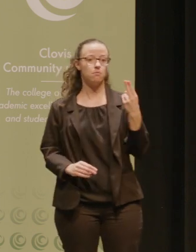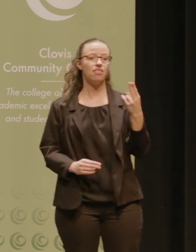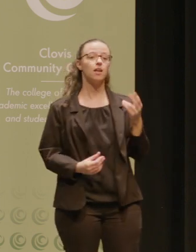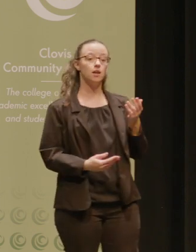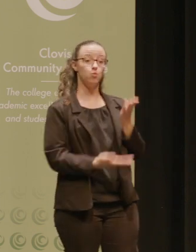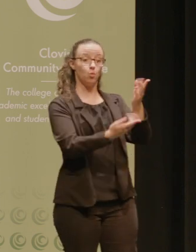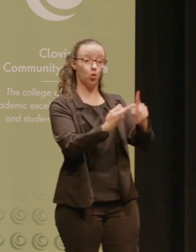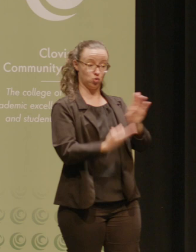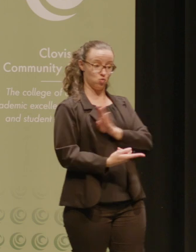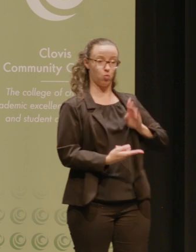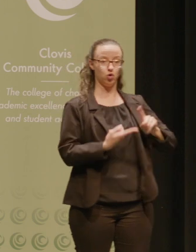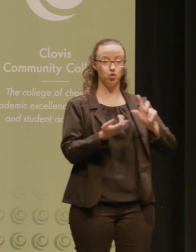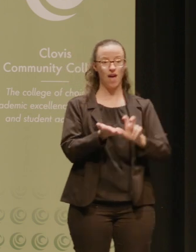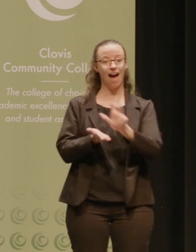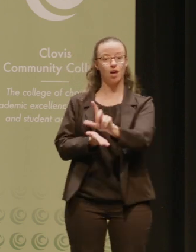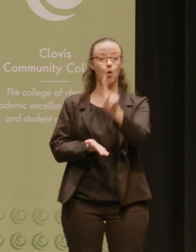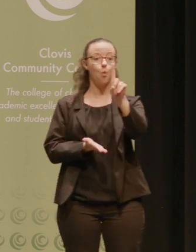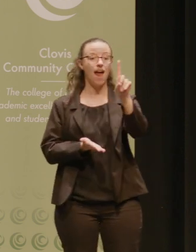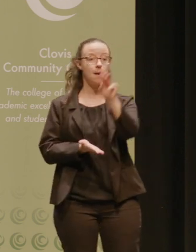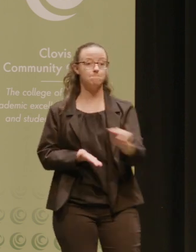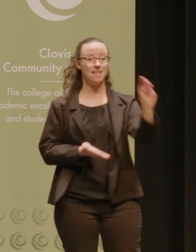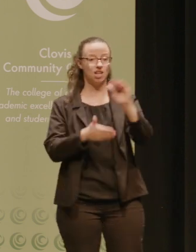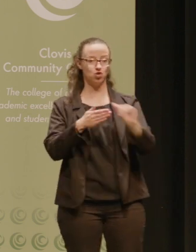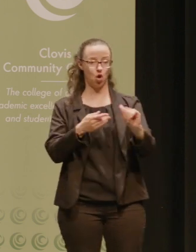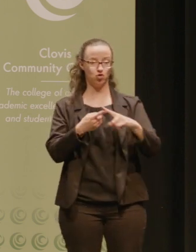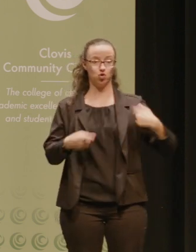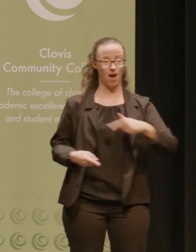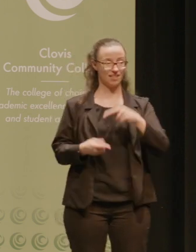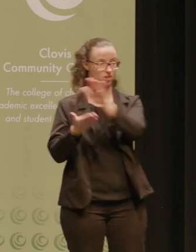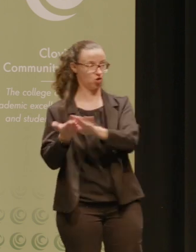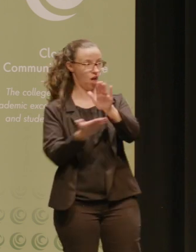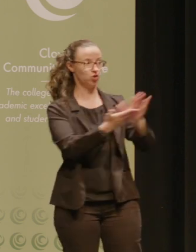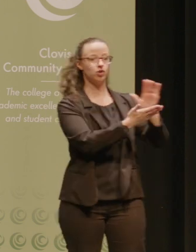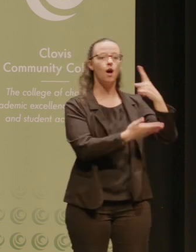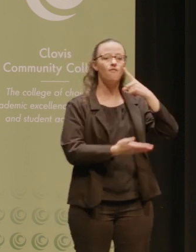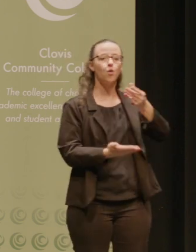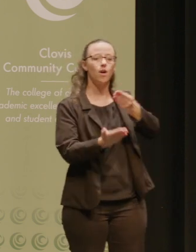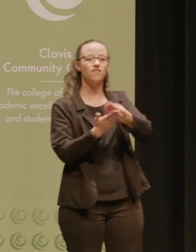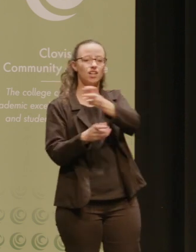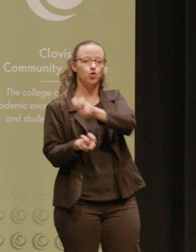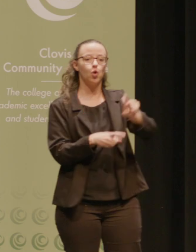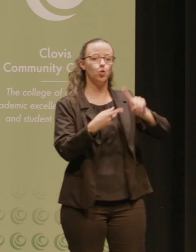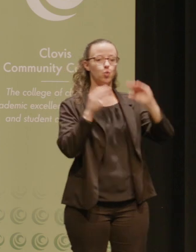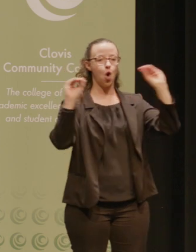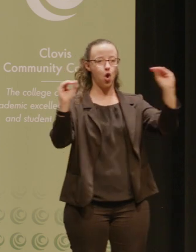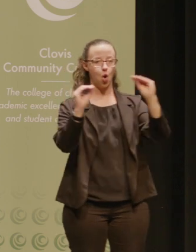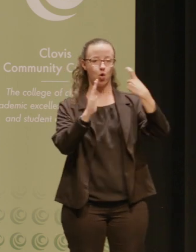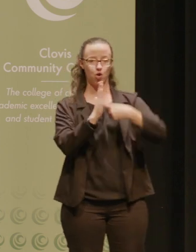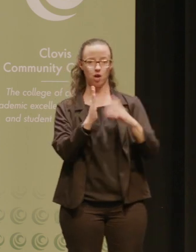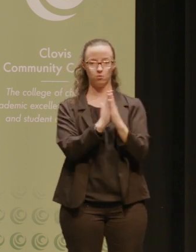our board to allocate $1 million to us, to the colleges, to help fund the transition to ZTC